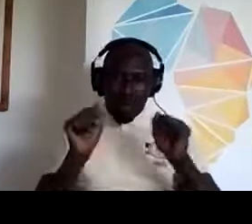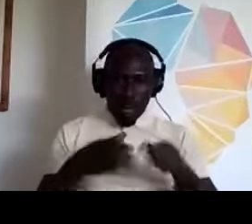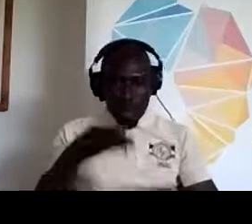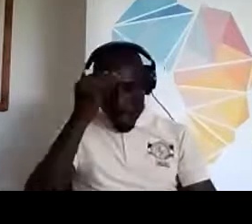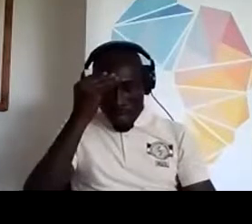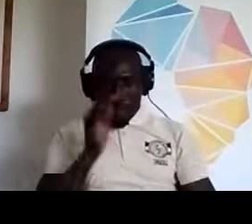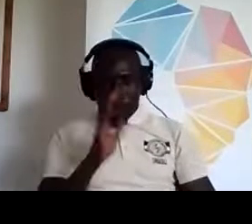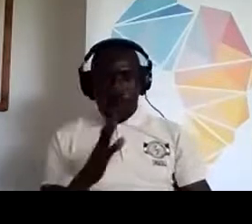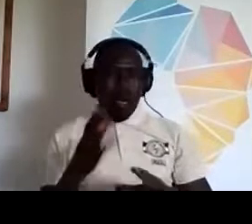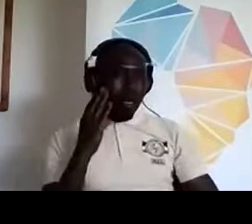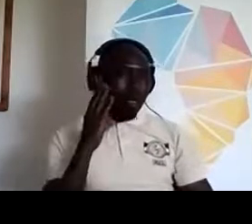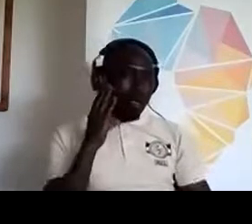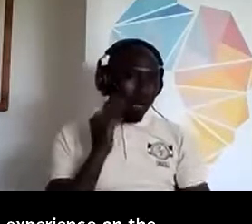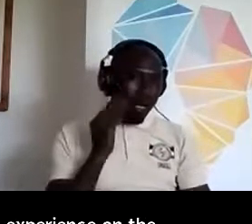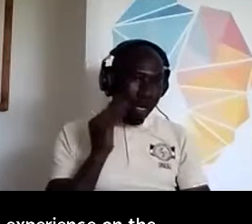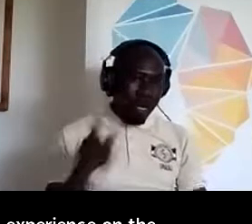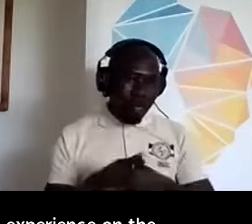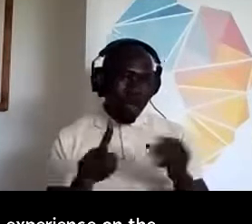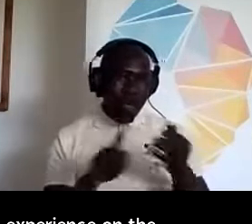the findings of your study.